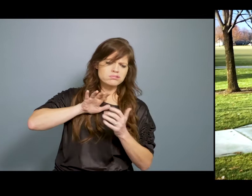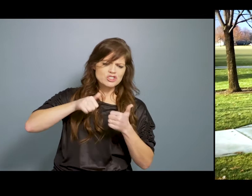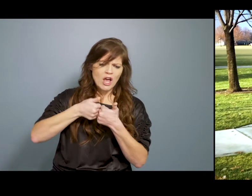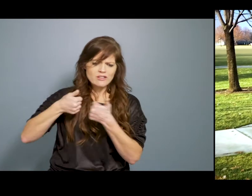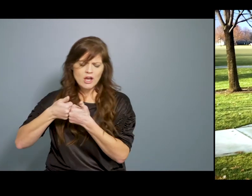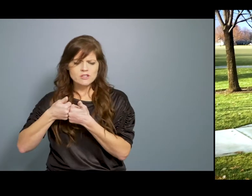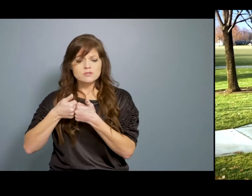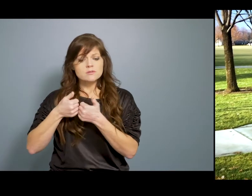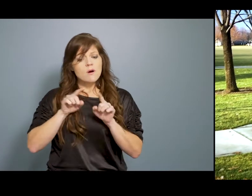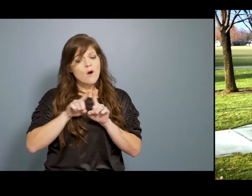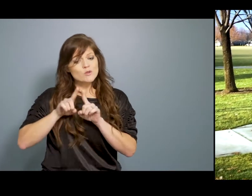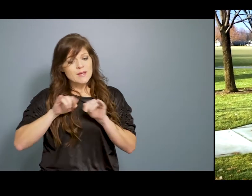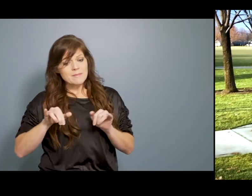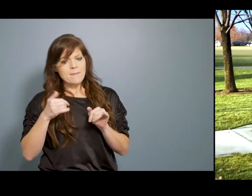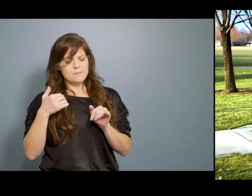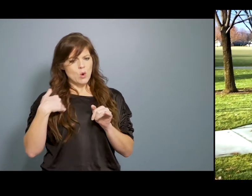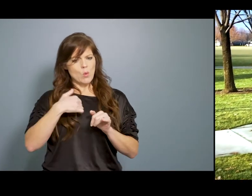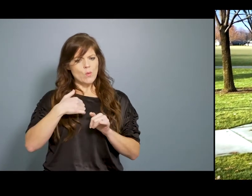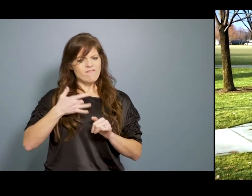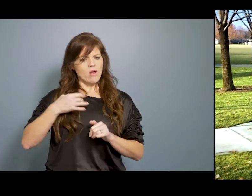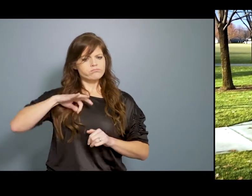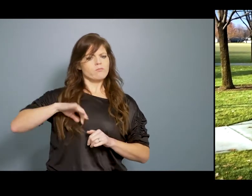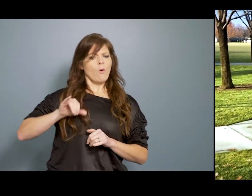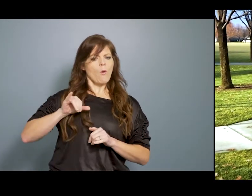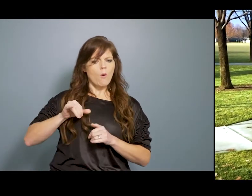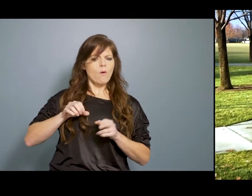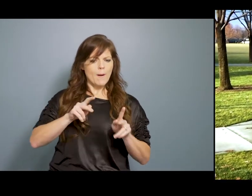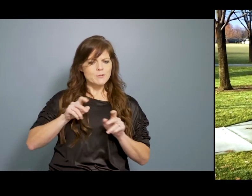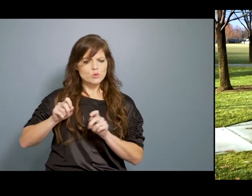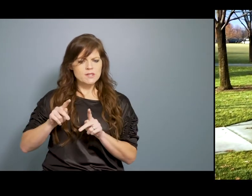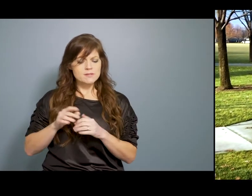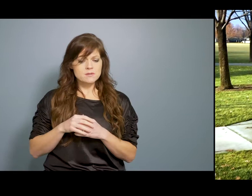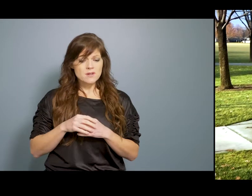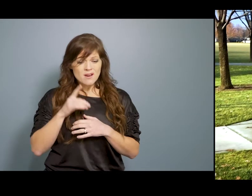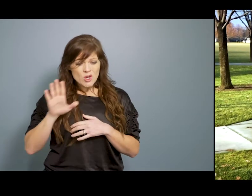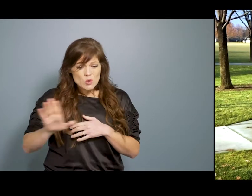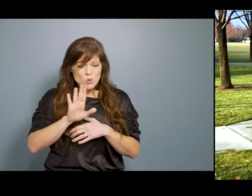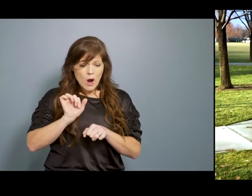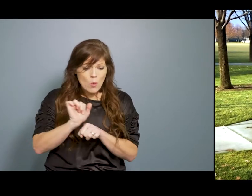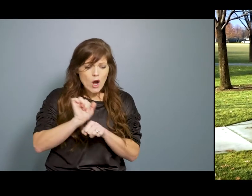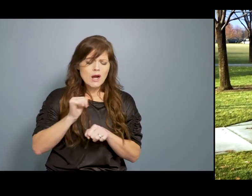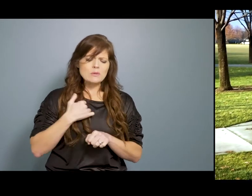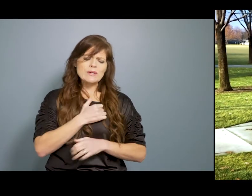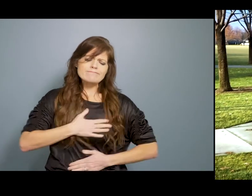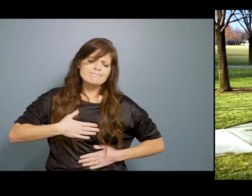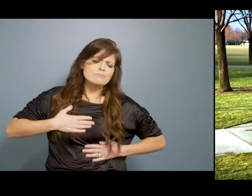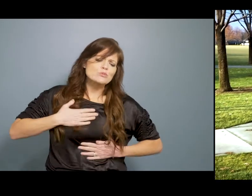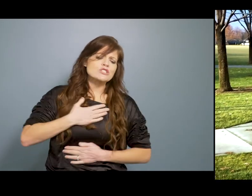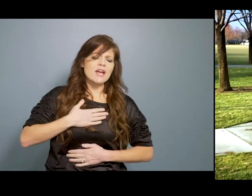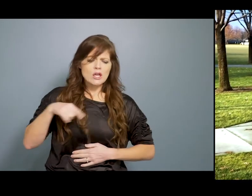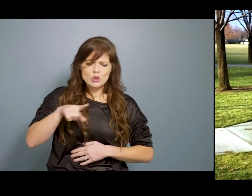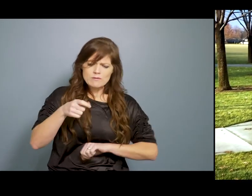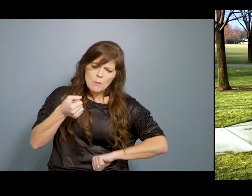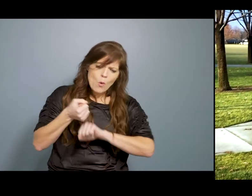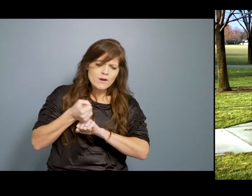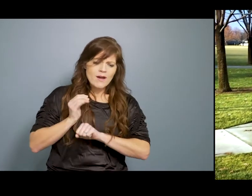opportunities. I'm just so appreciative of the work that you all have done as faculty and staff to support our students through this past